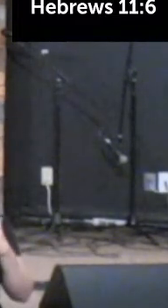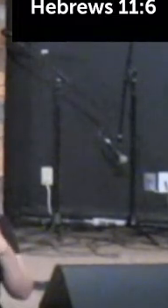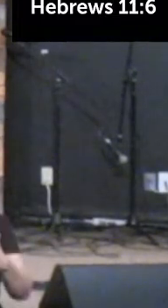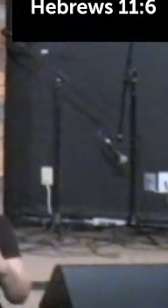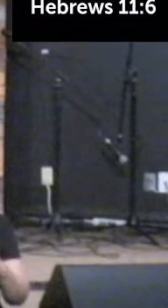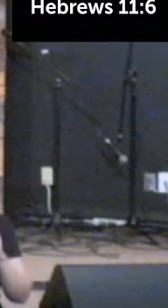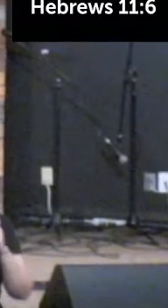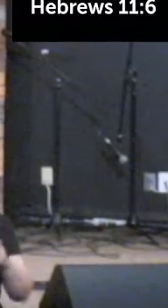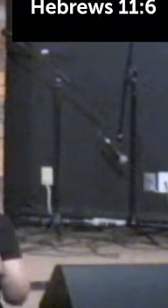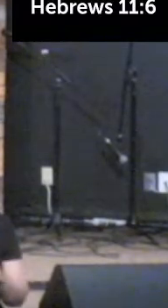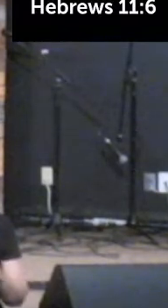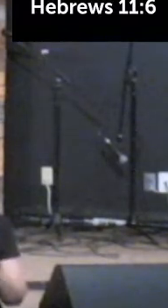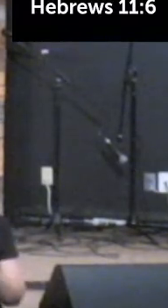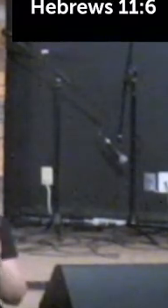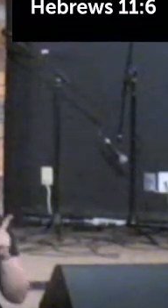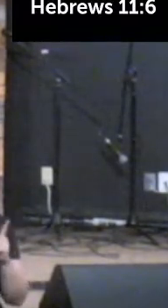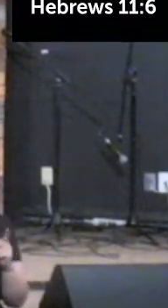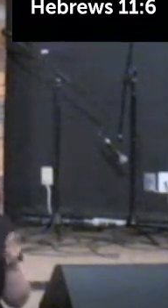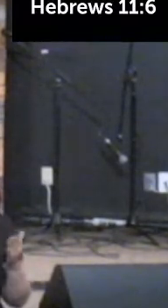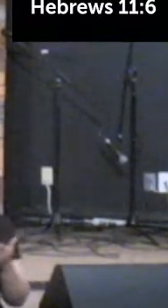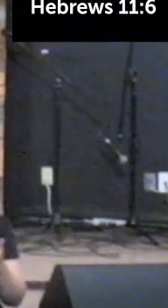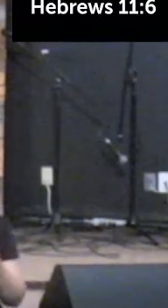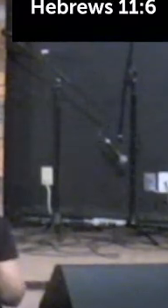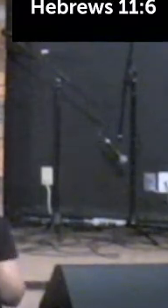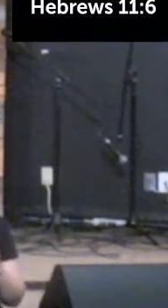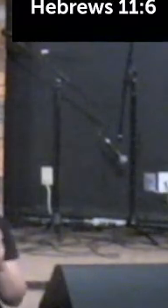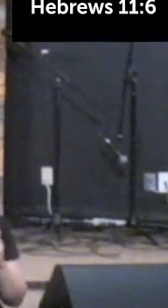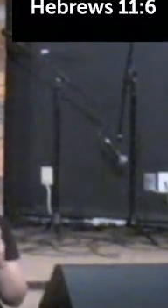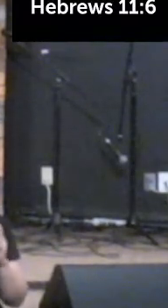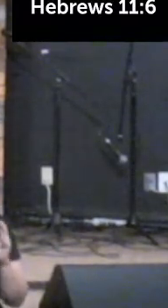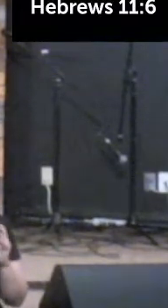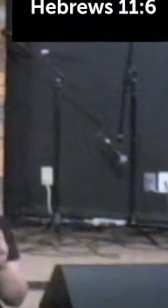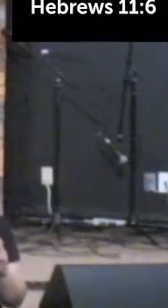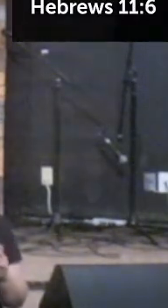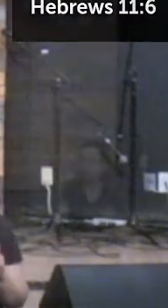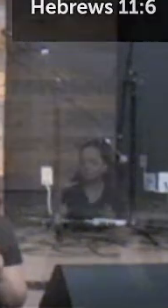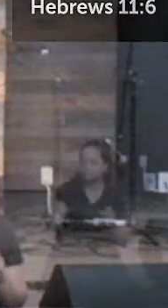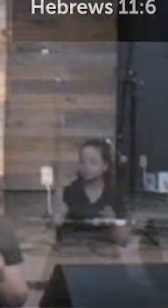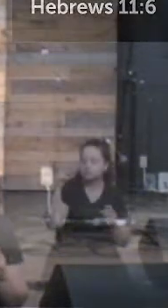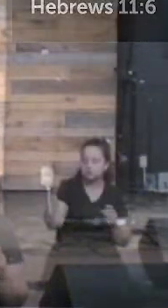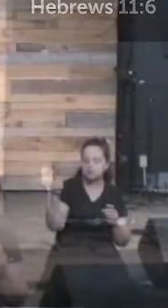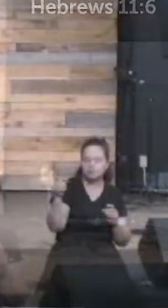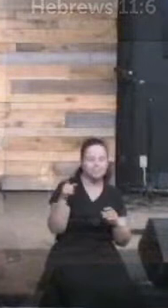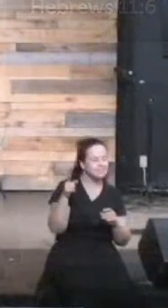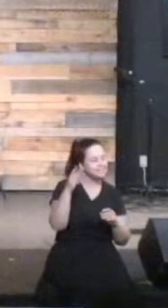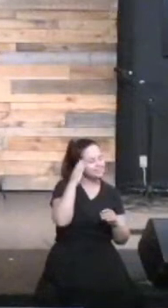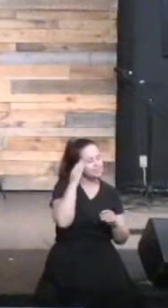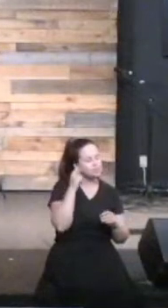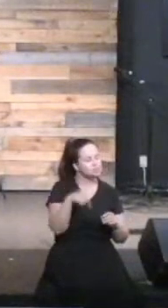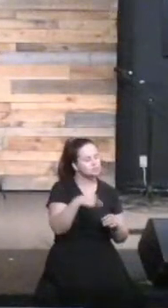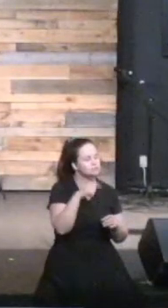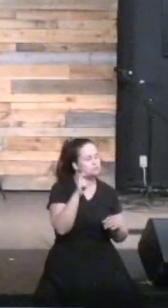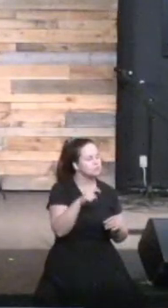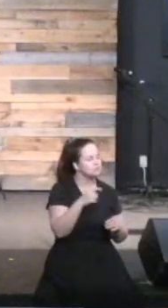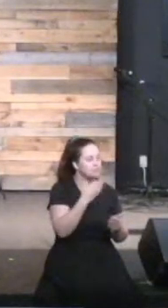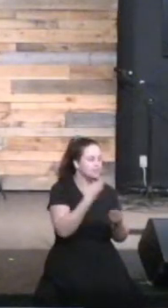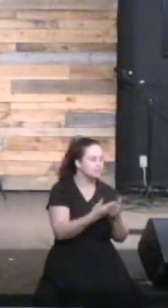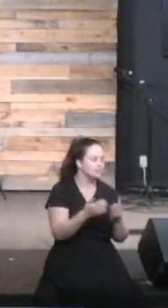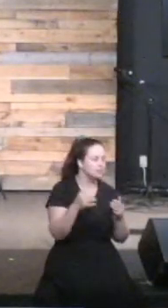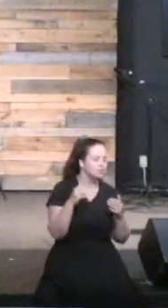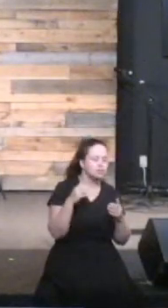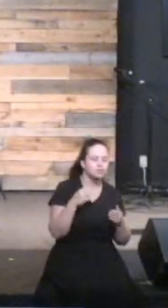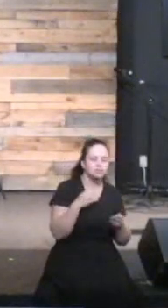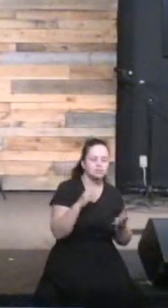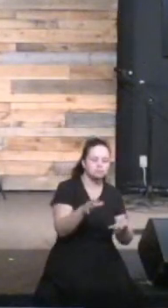who earnestly seek him see God knows that we need a good reward to motivate us right that we need